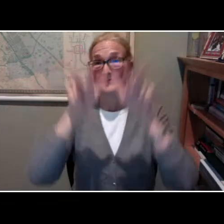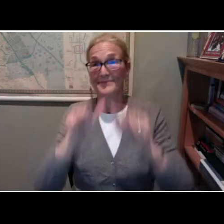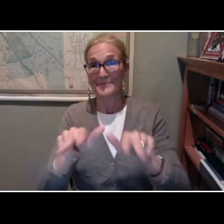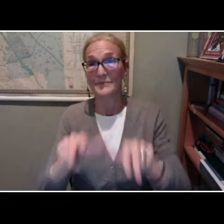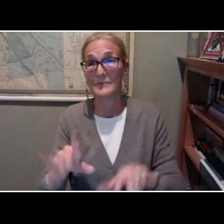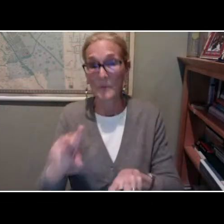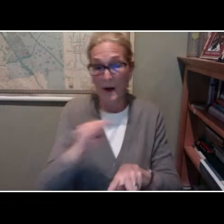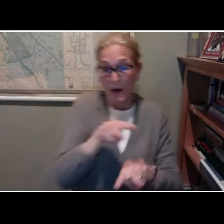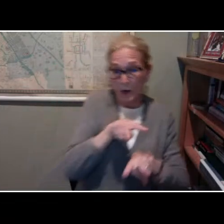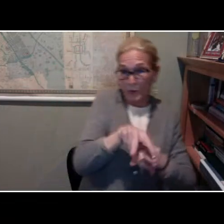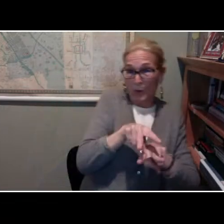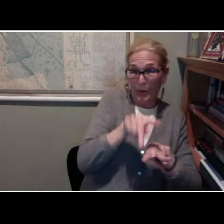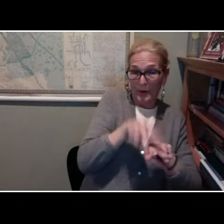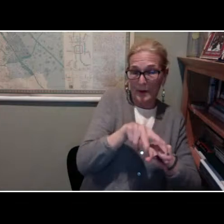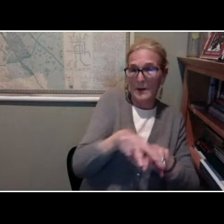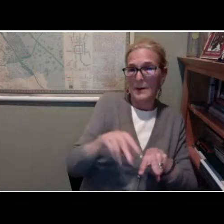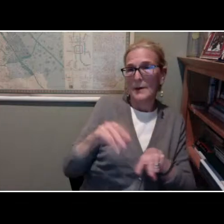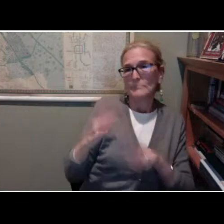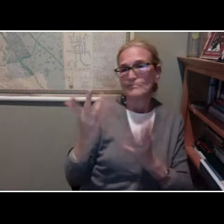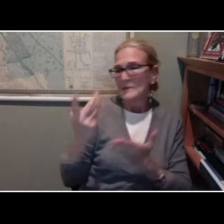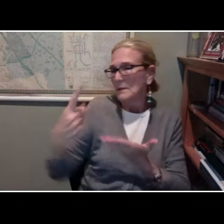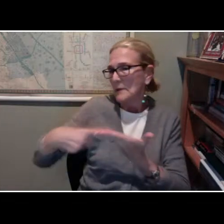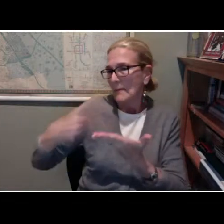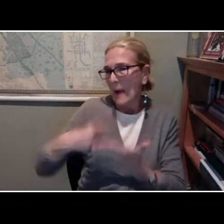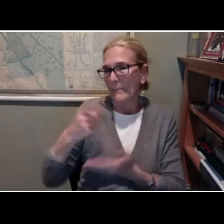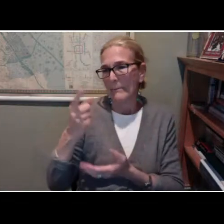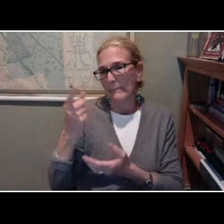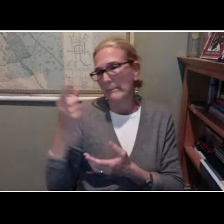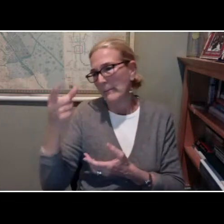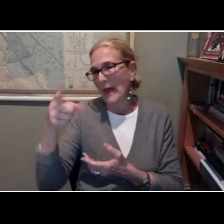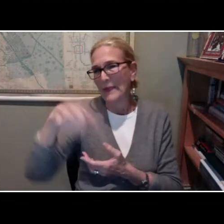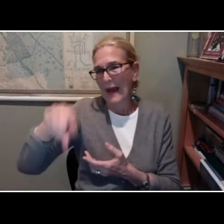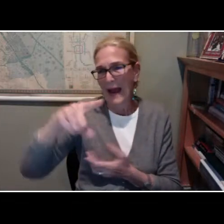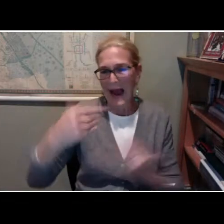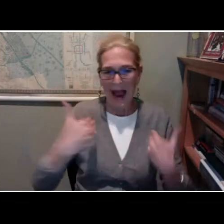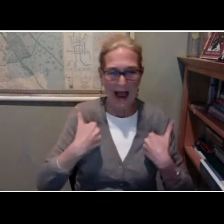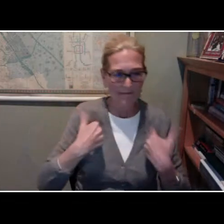acquisition. They are responsible for that. And then if you look beneath that,